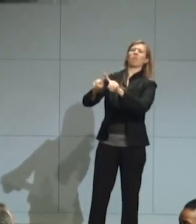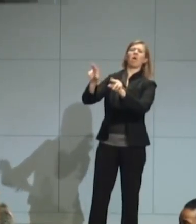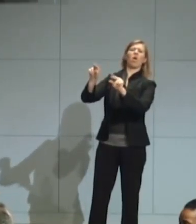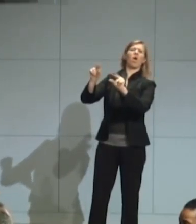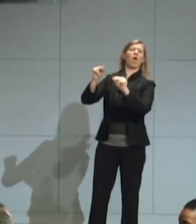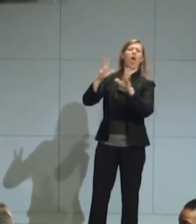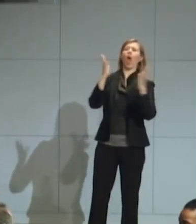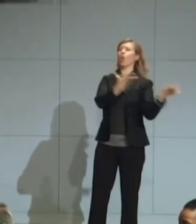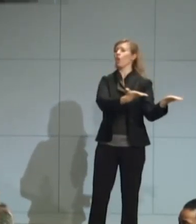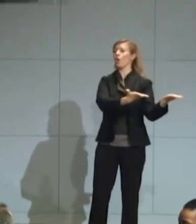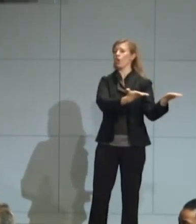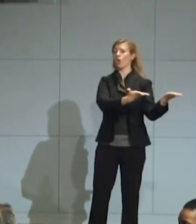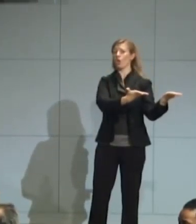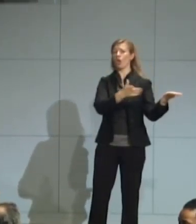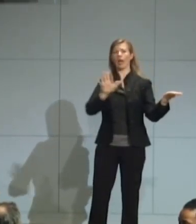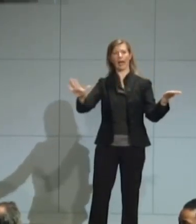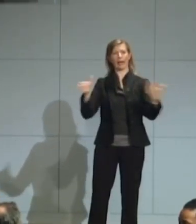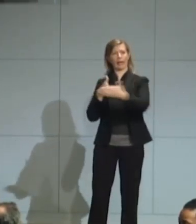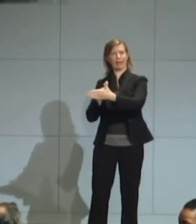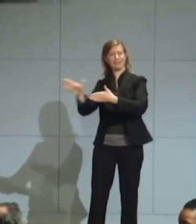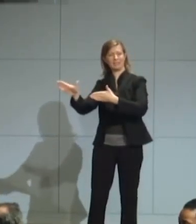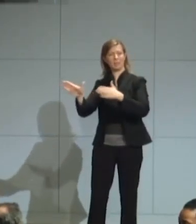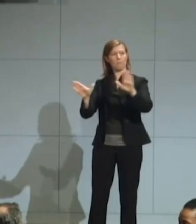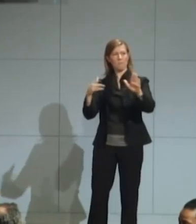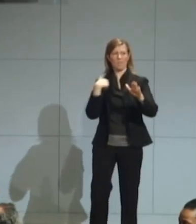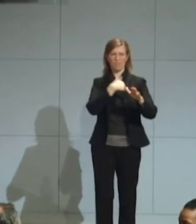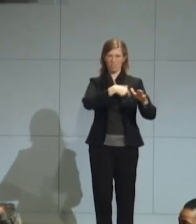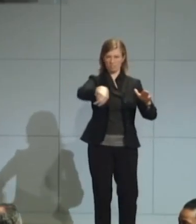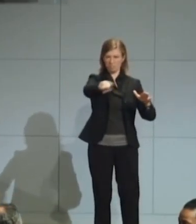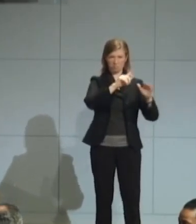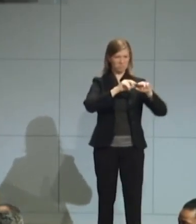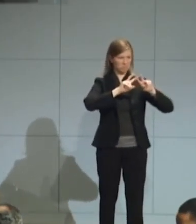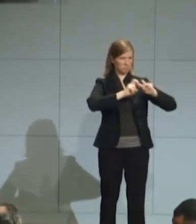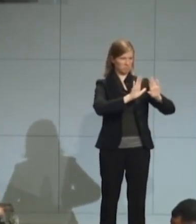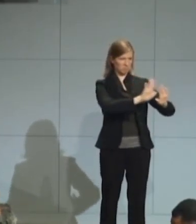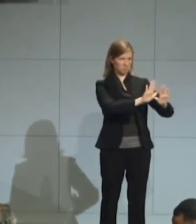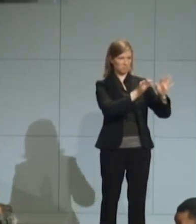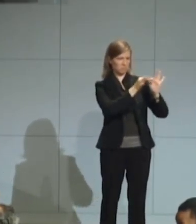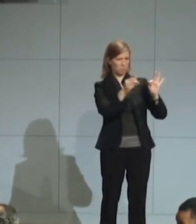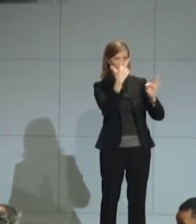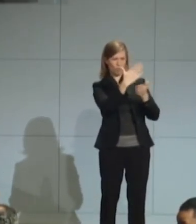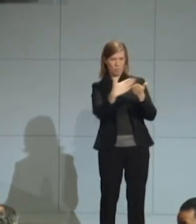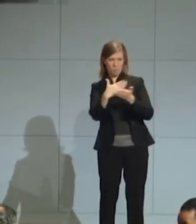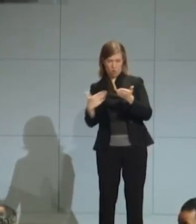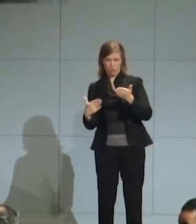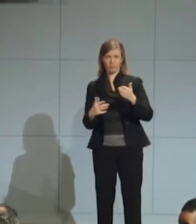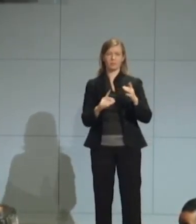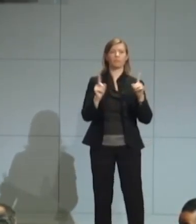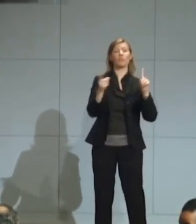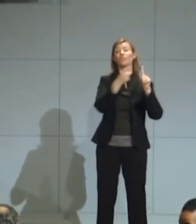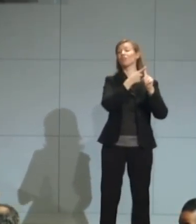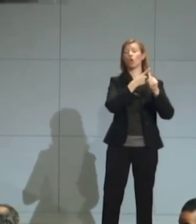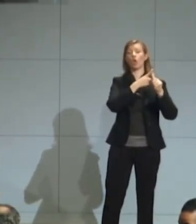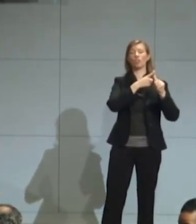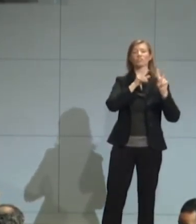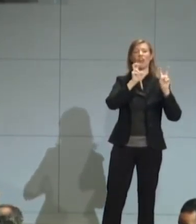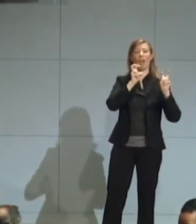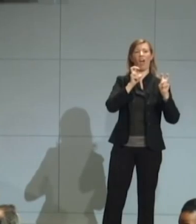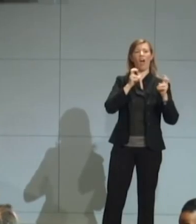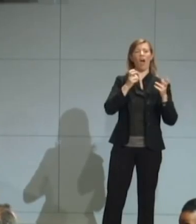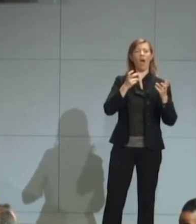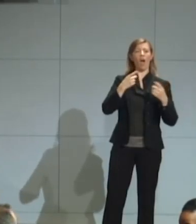values from those of us who ostensibly would destroy them. But in any event, this blogger, who I'll call Jeff because that's